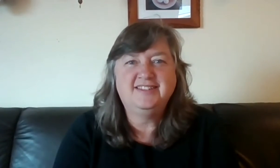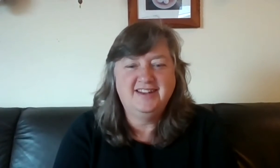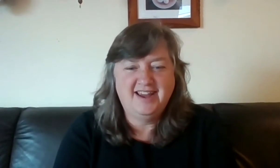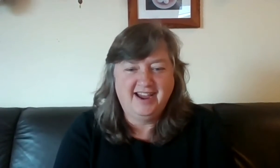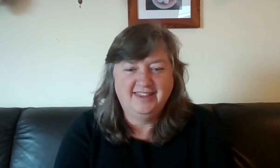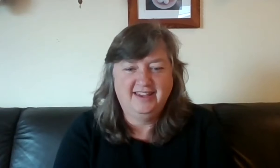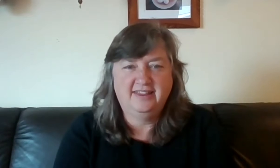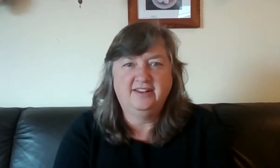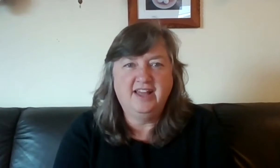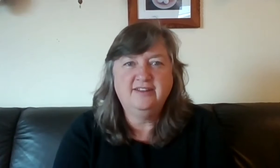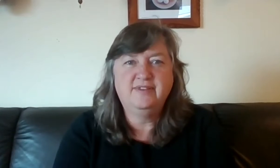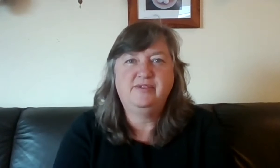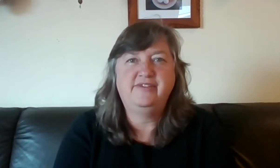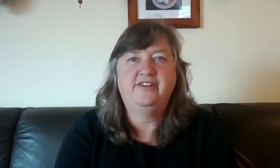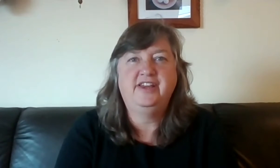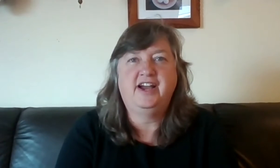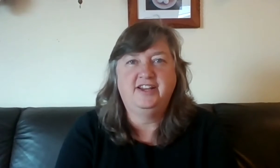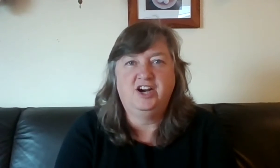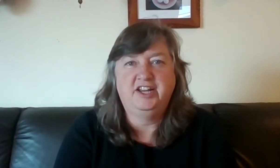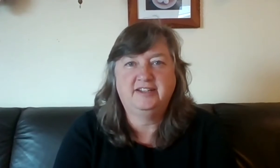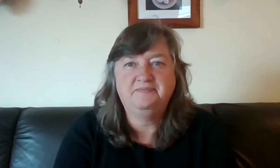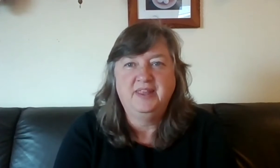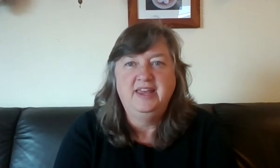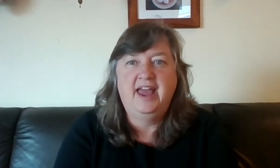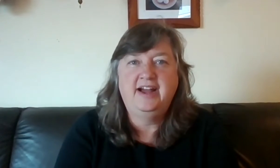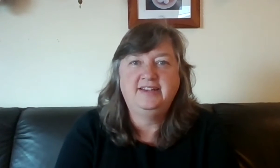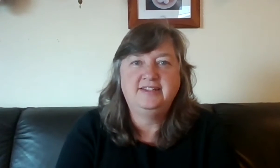today, I think. There are a lot of them are very iconic. And